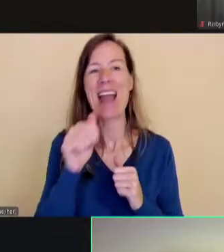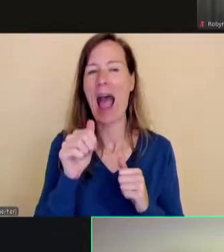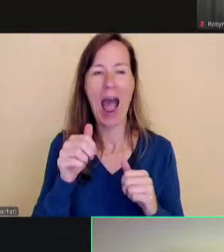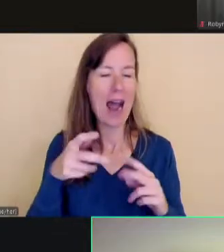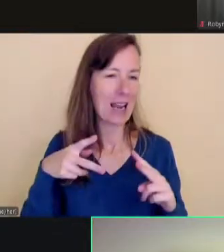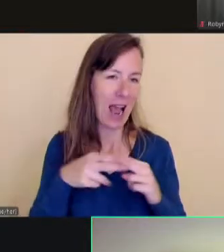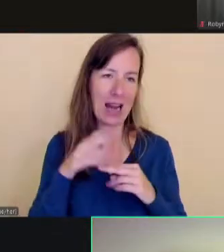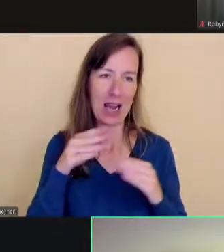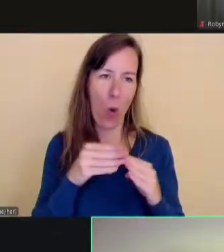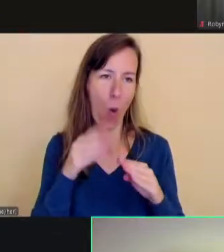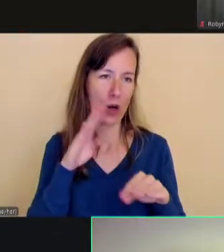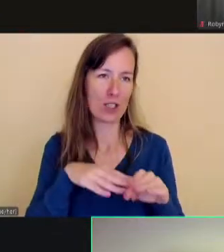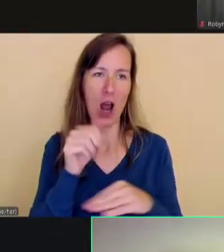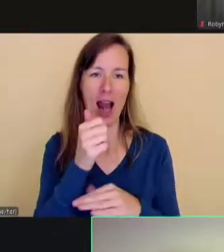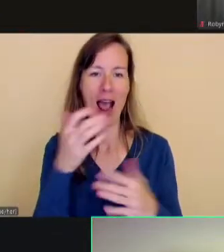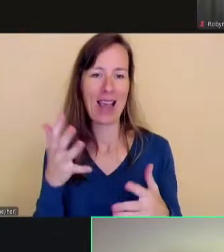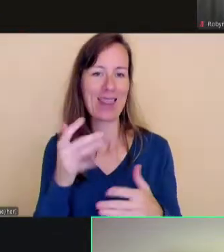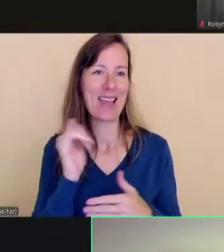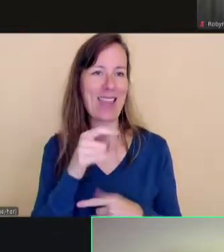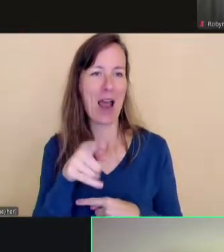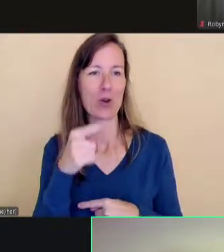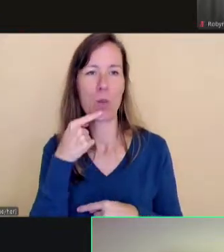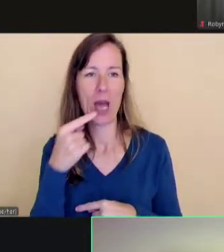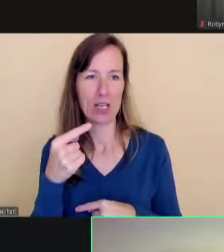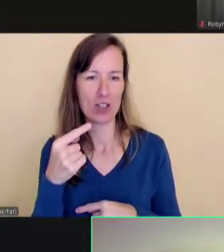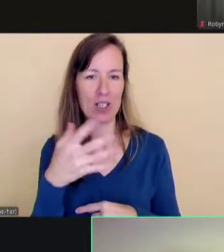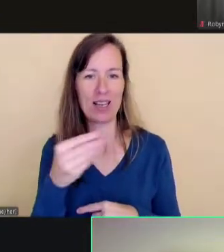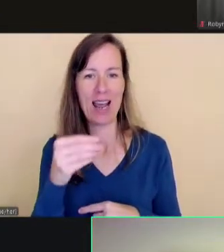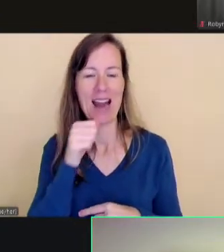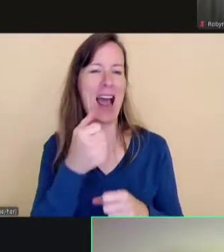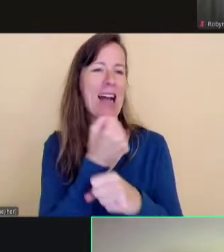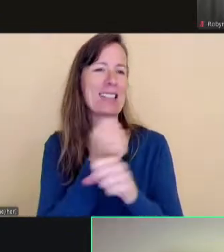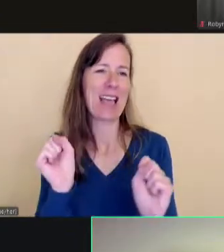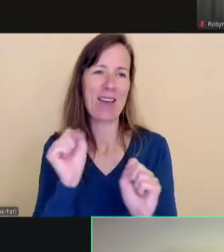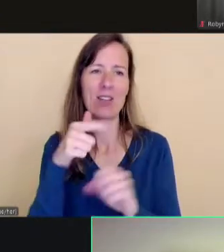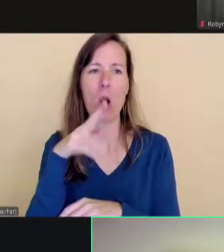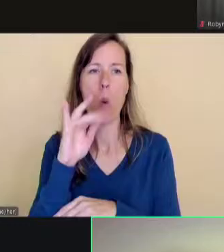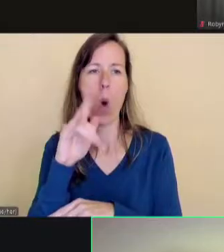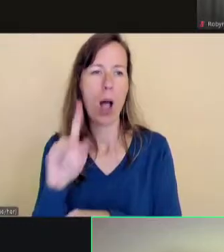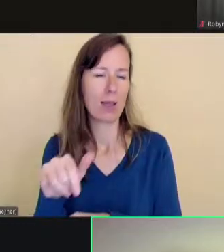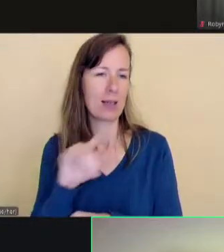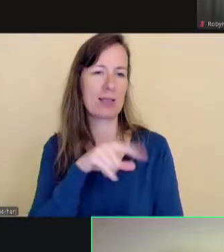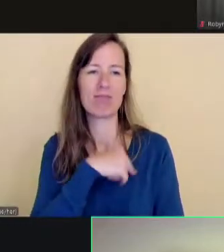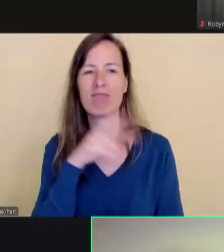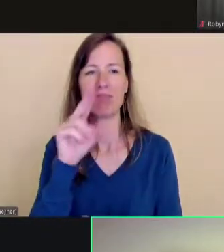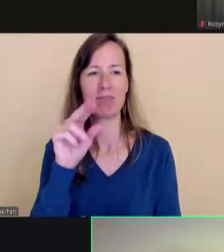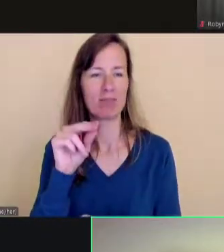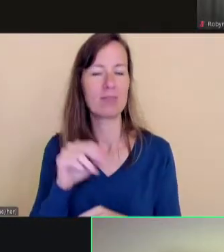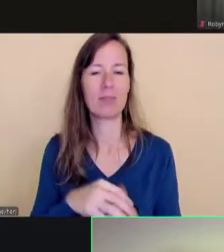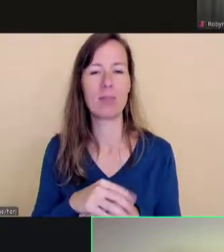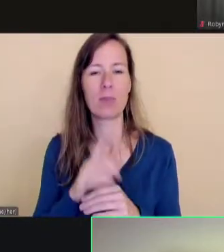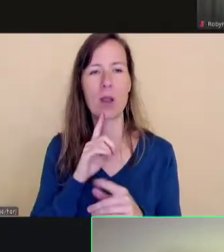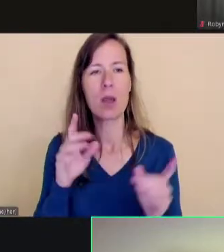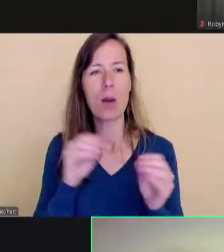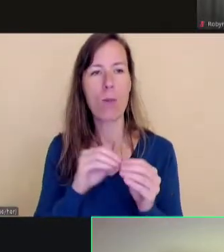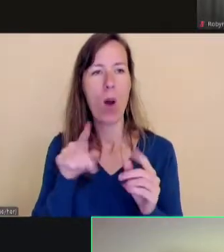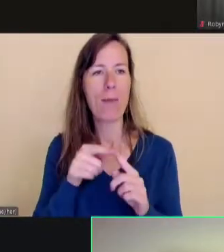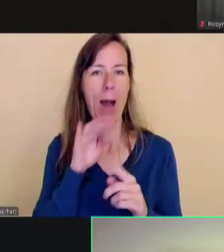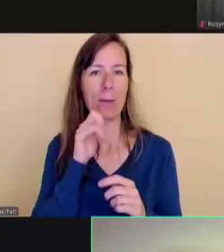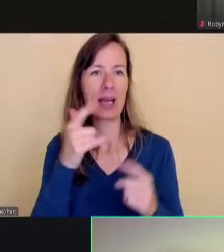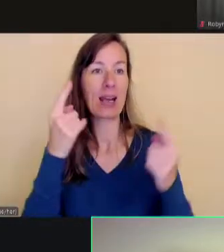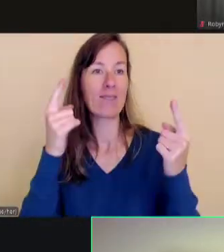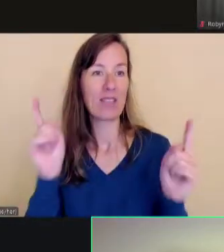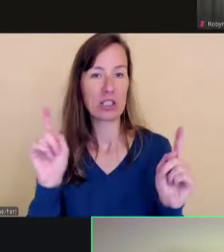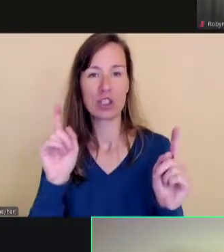on anything that you mentioned, and certainly not safety or quality. It's really just a matter of trying to be more efficient and smarter about